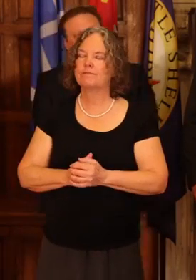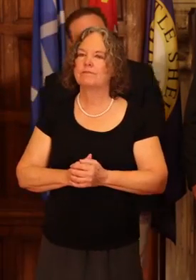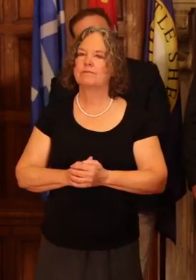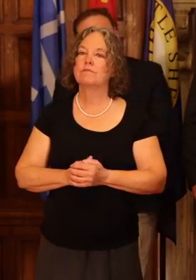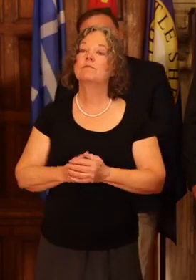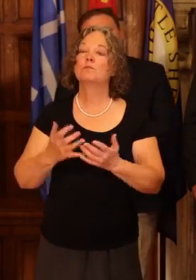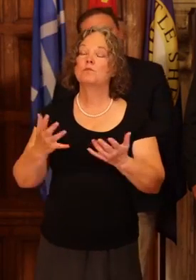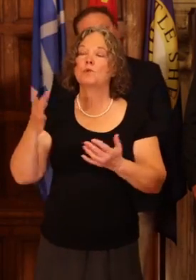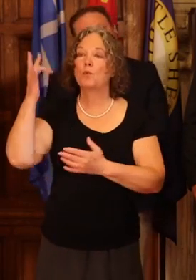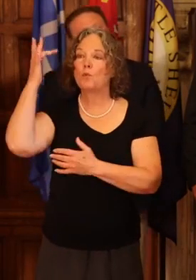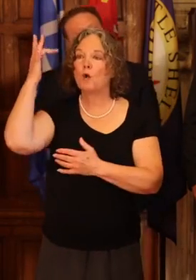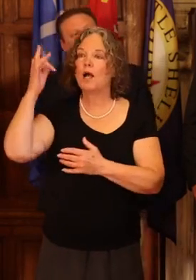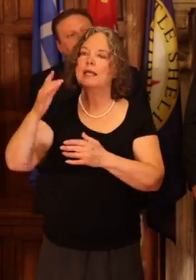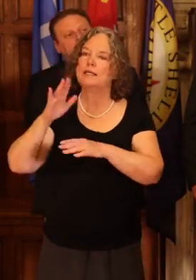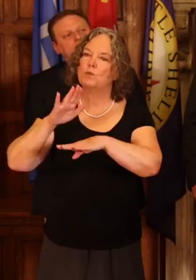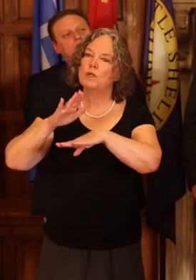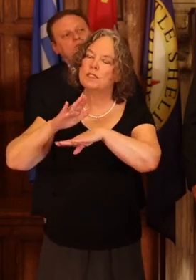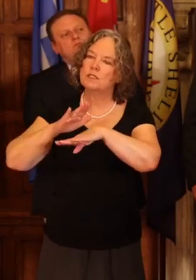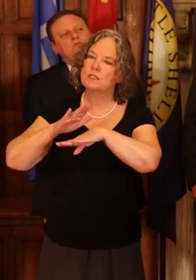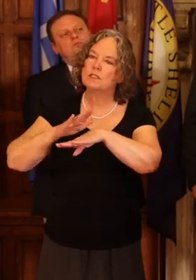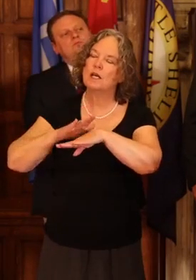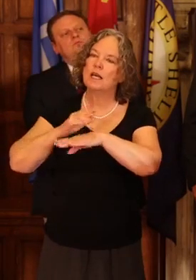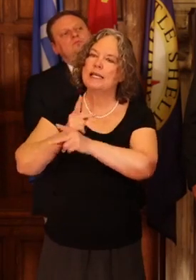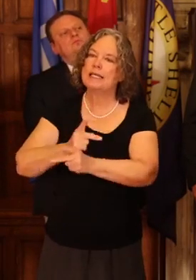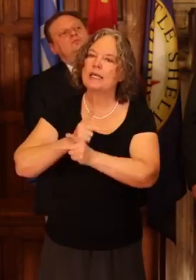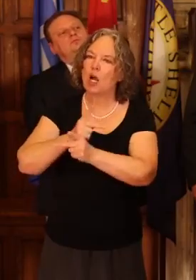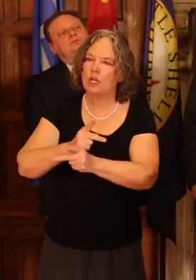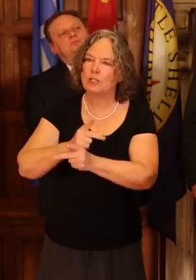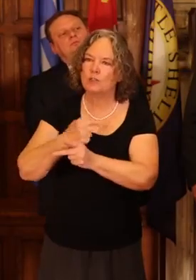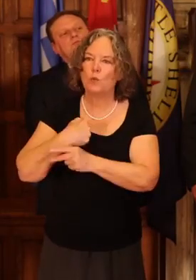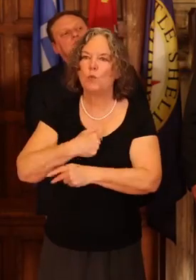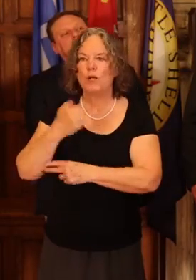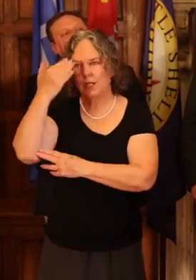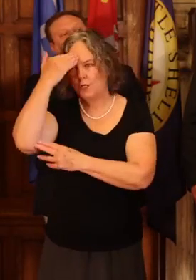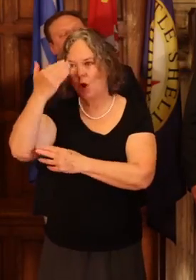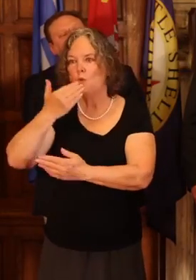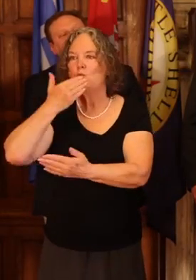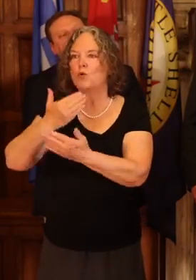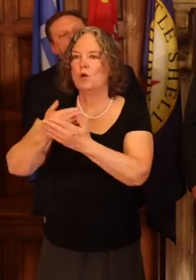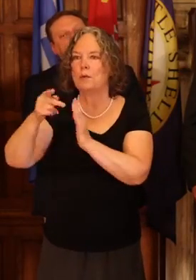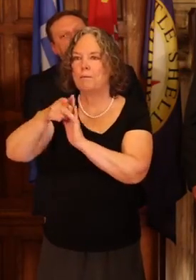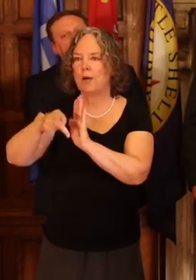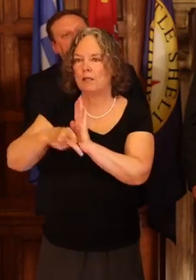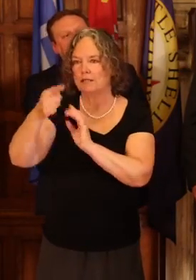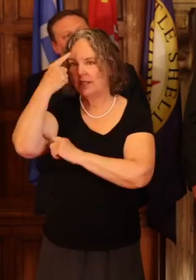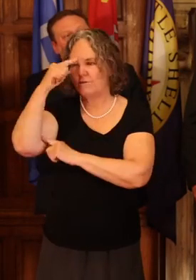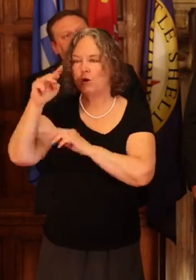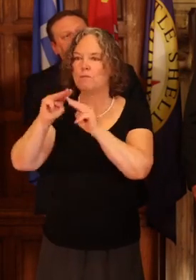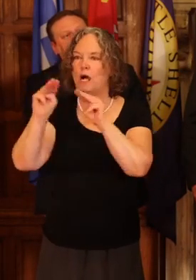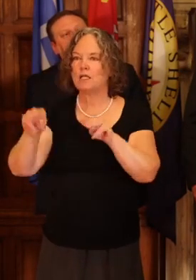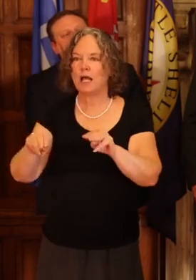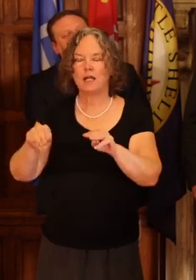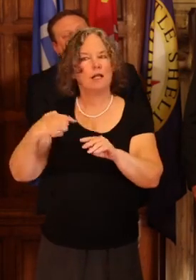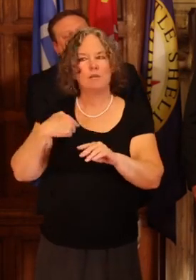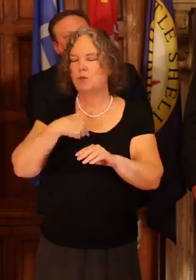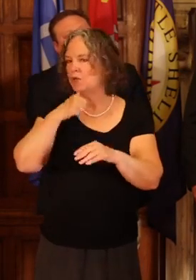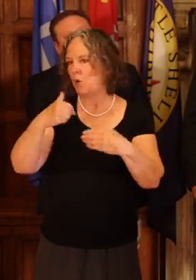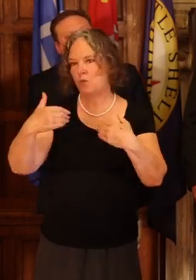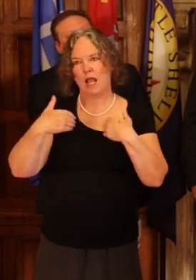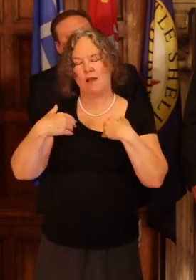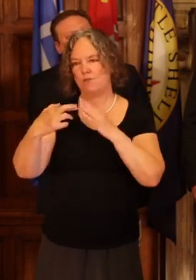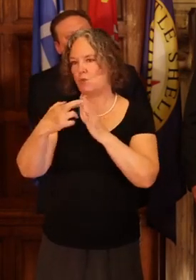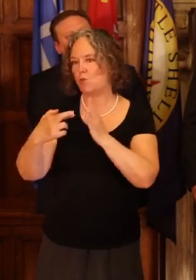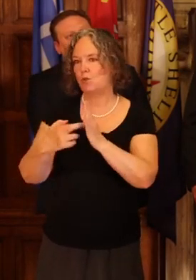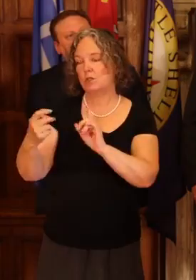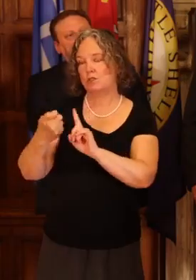was caution. We know this is good policy for Montana, but we don't have the rules from Washington yet.